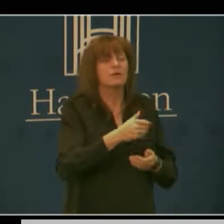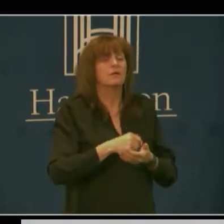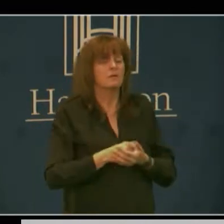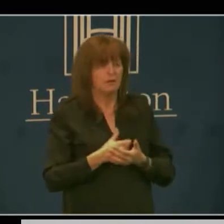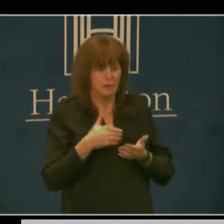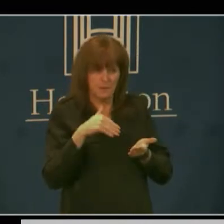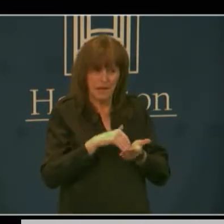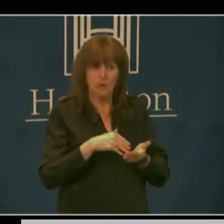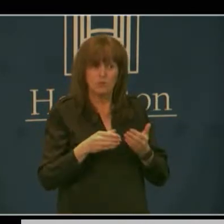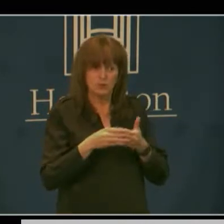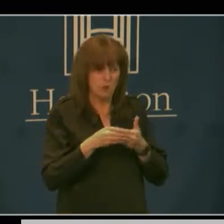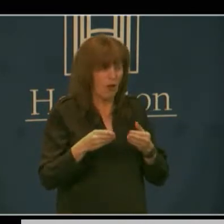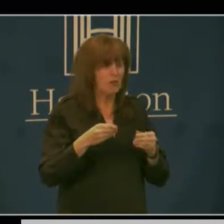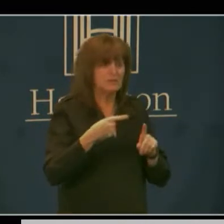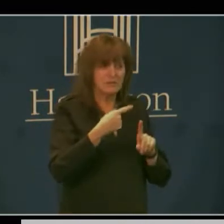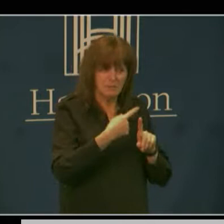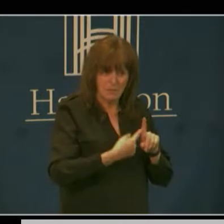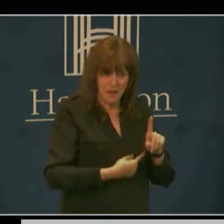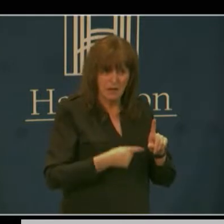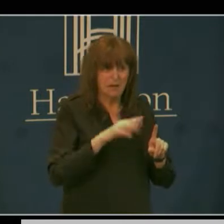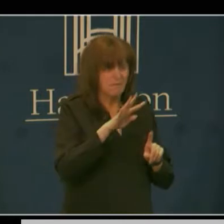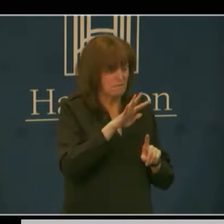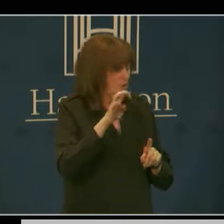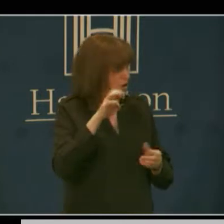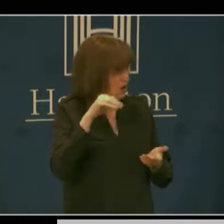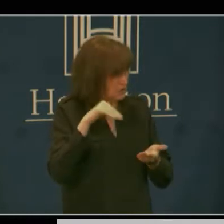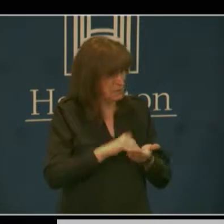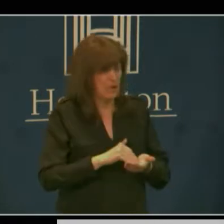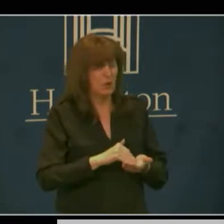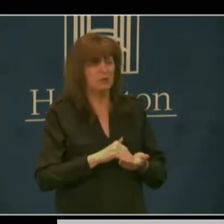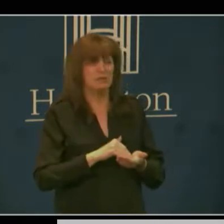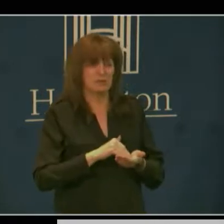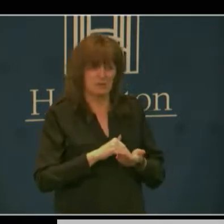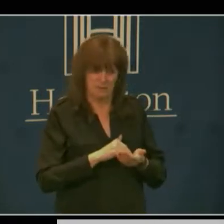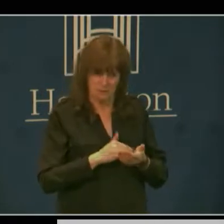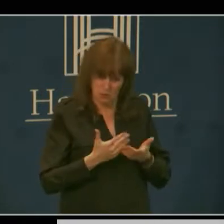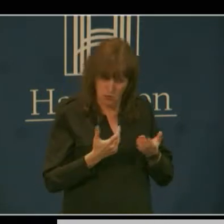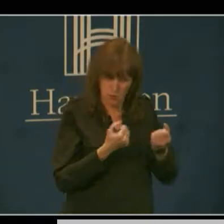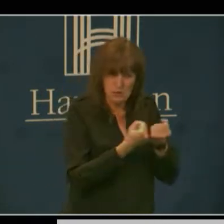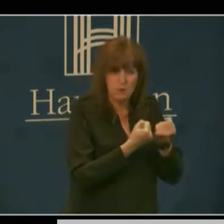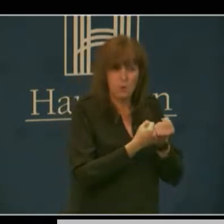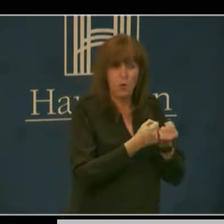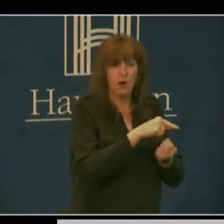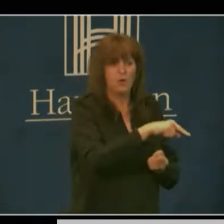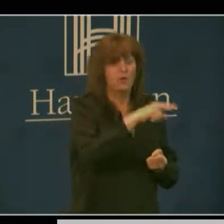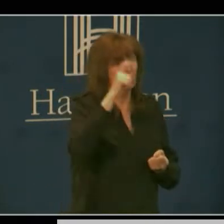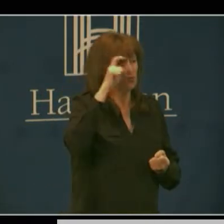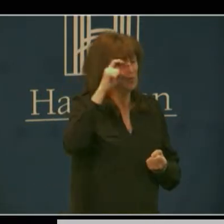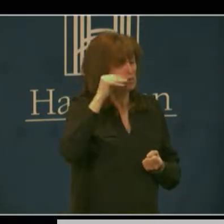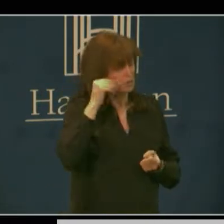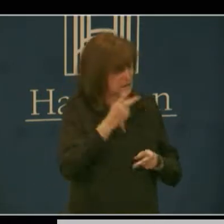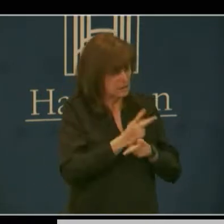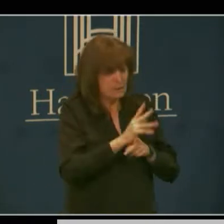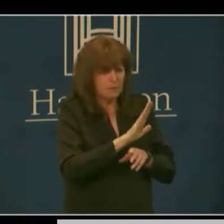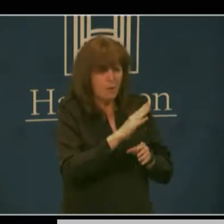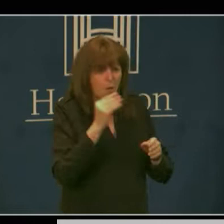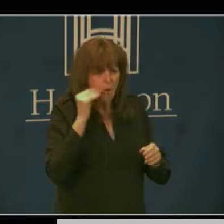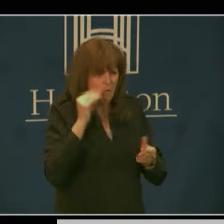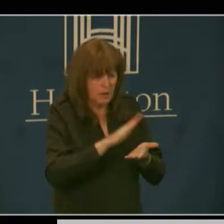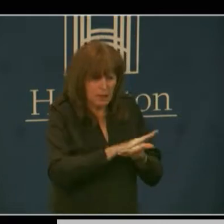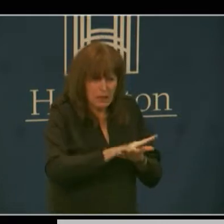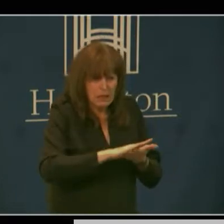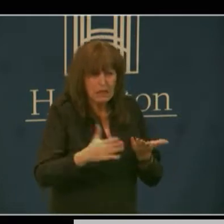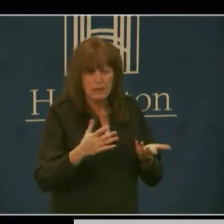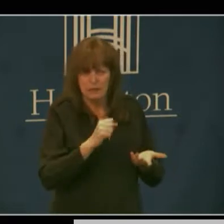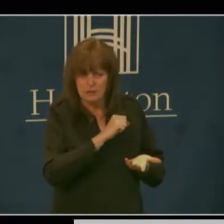can meet some of those increased needs under the COVID-19 preparations and the cleaning and all the rest that needs to happen within our